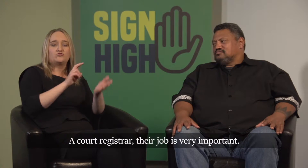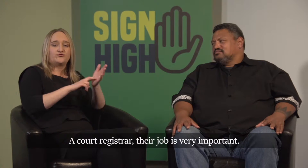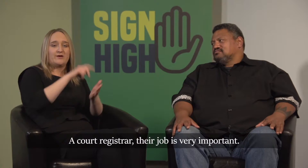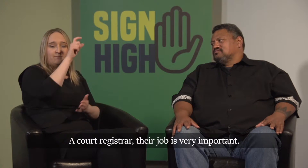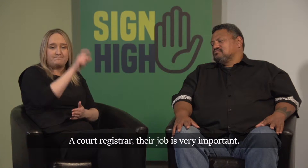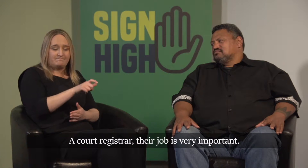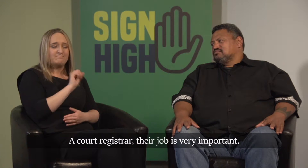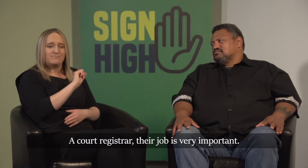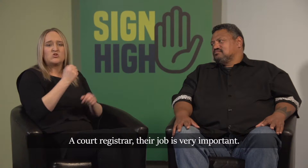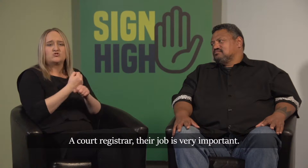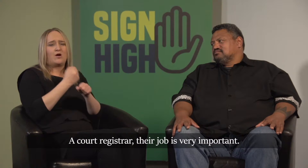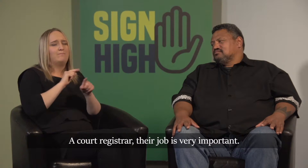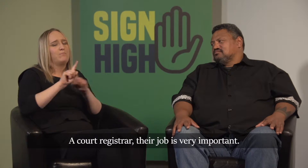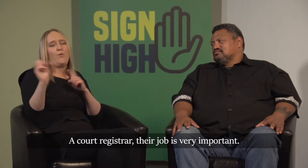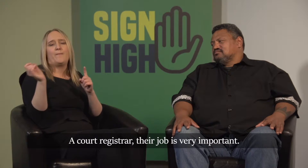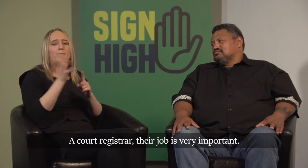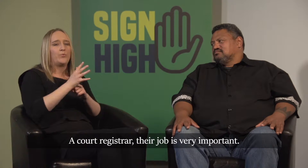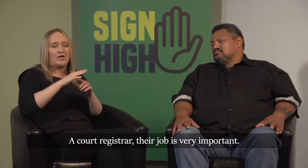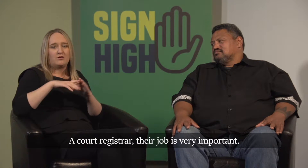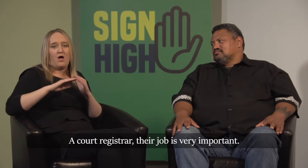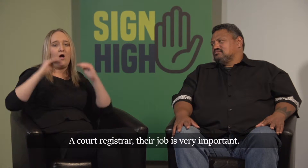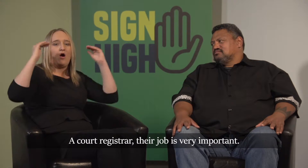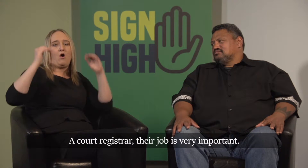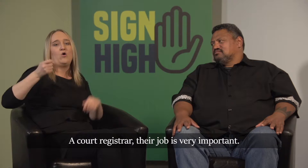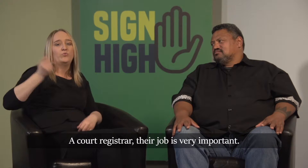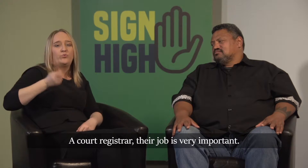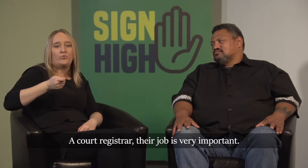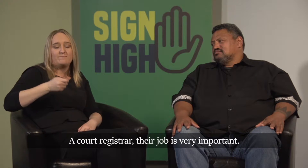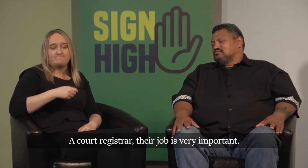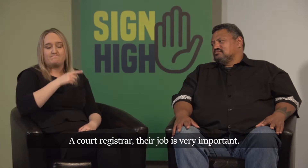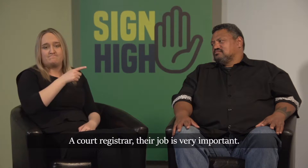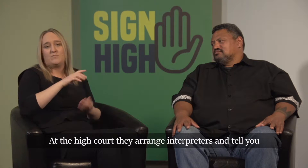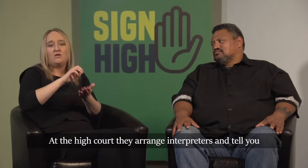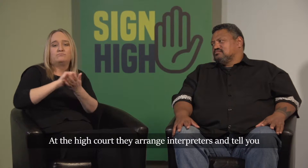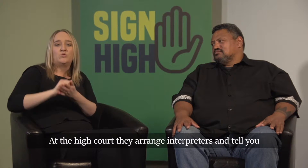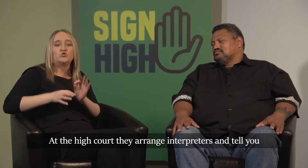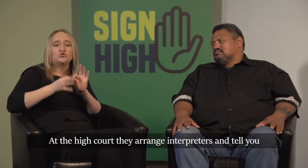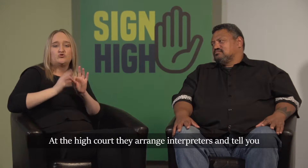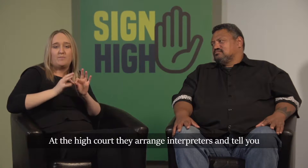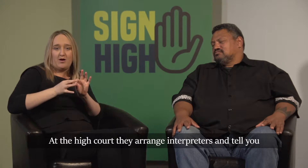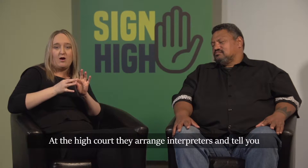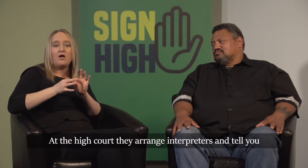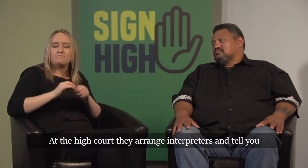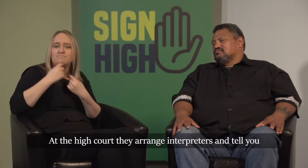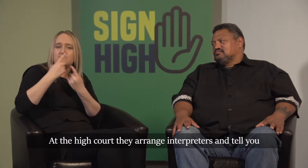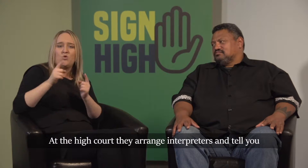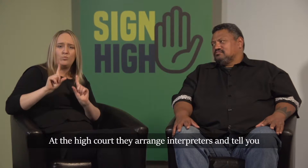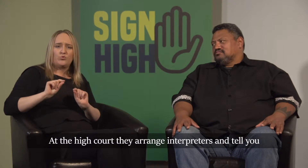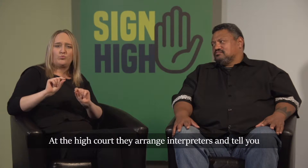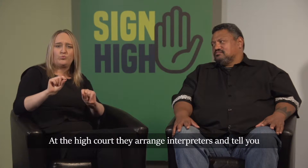A court register, their job is very important. At the High Court, they arrange